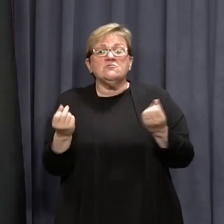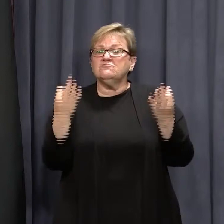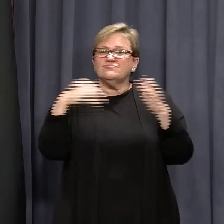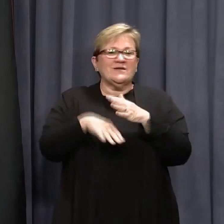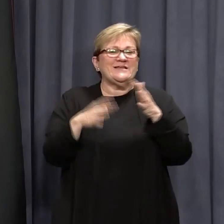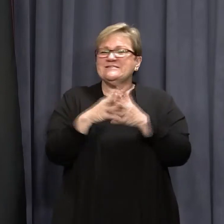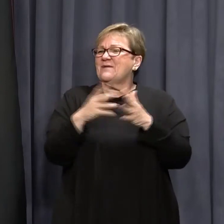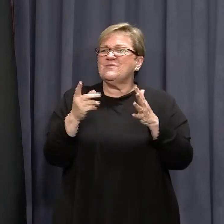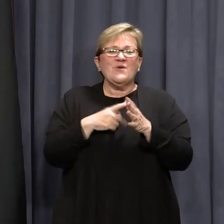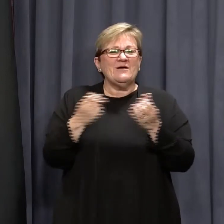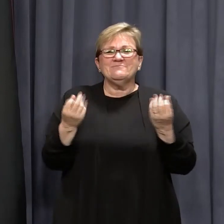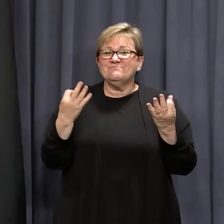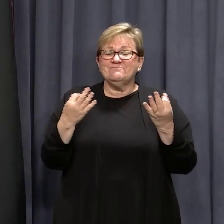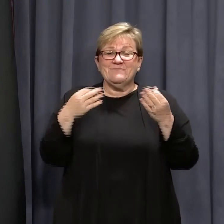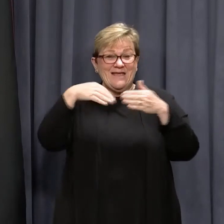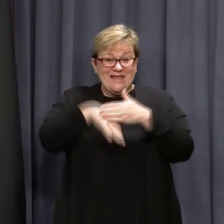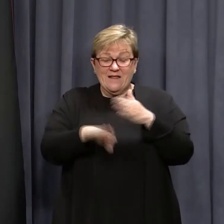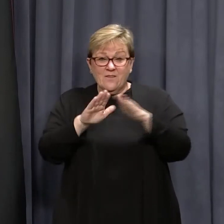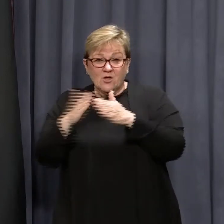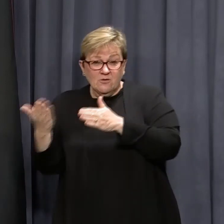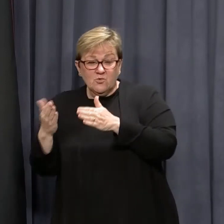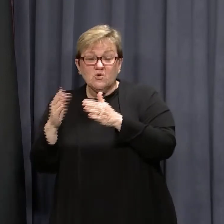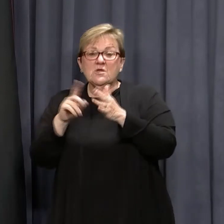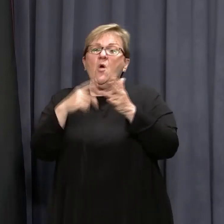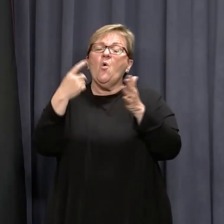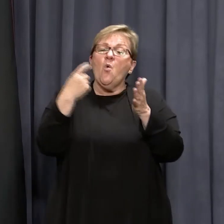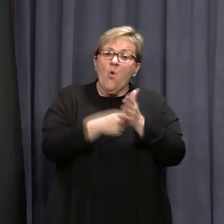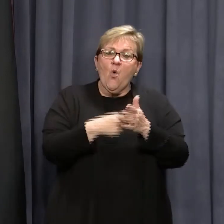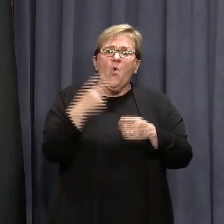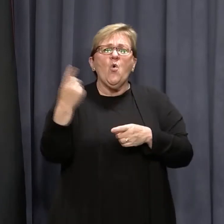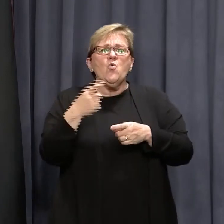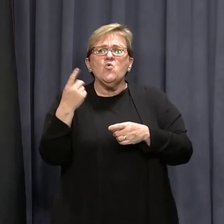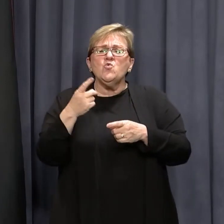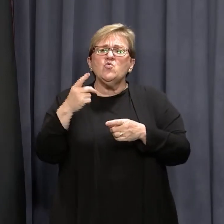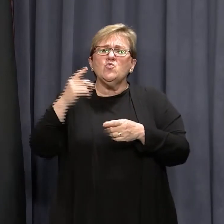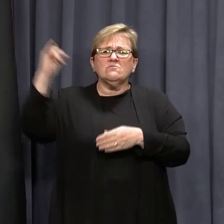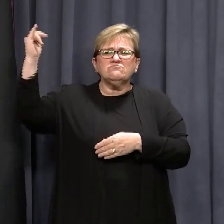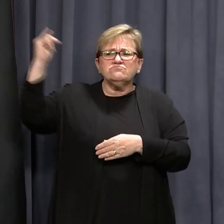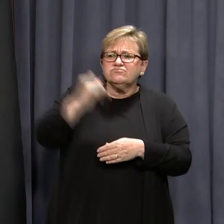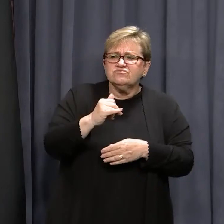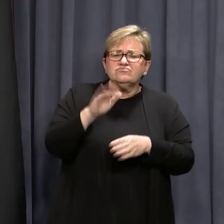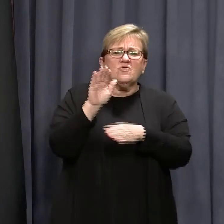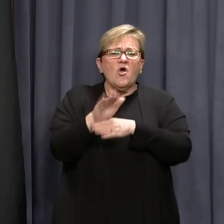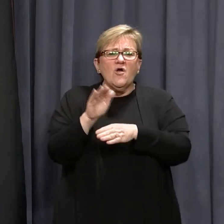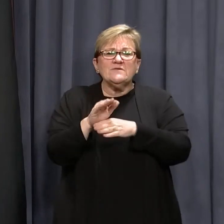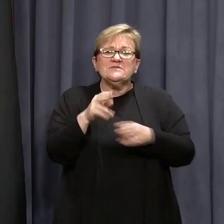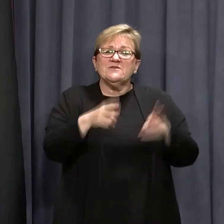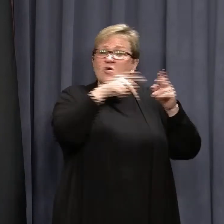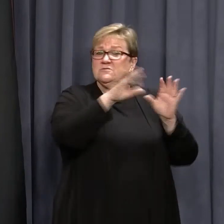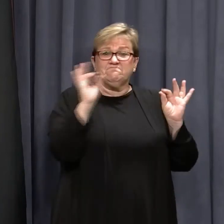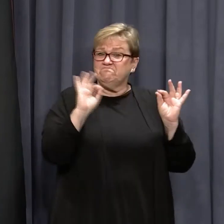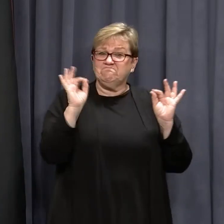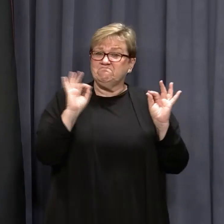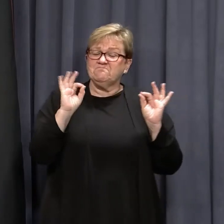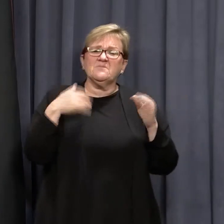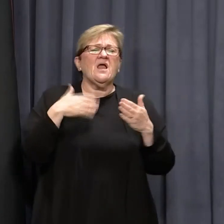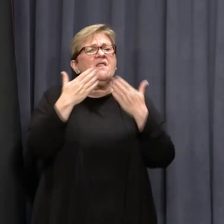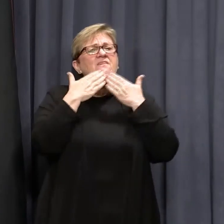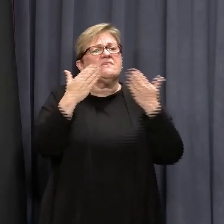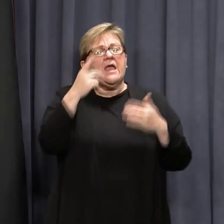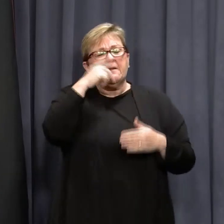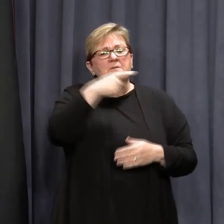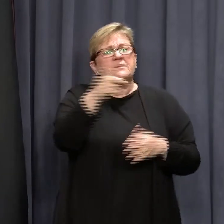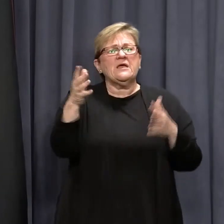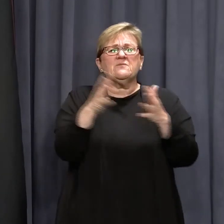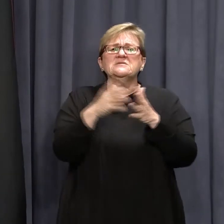today, either in our community or those who have arrived from overseas. I thank the people of